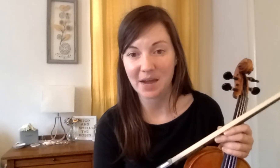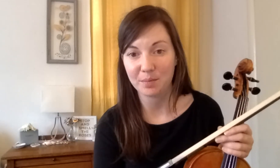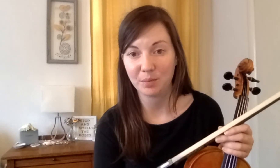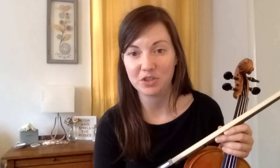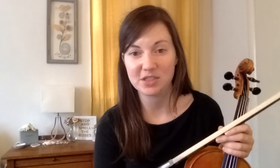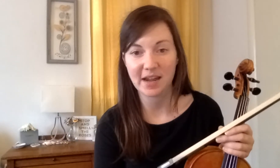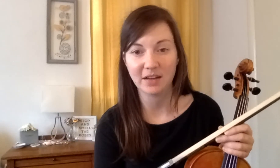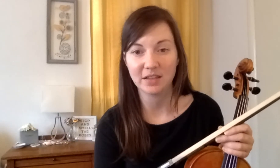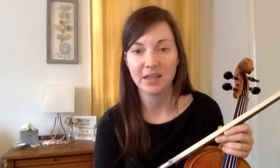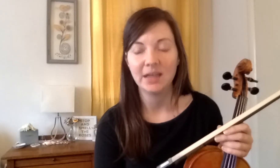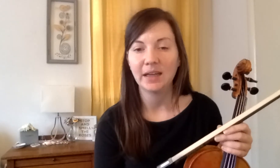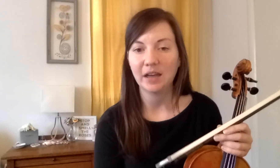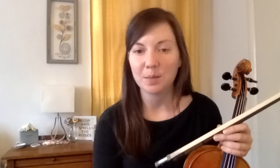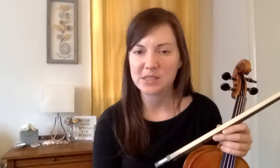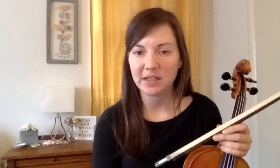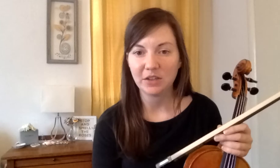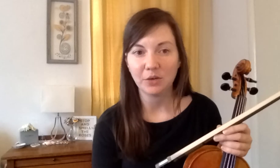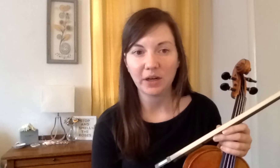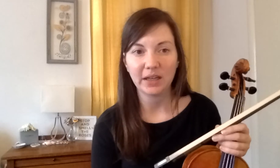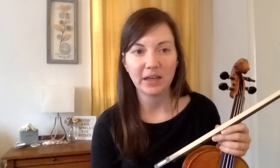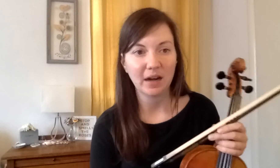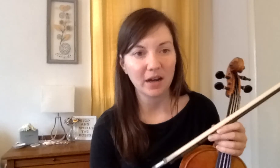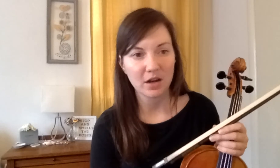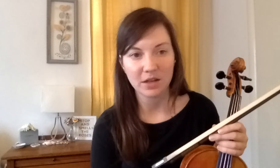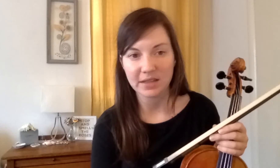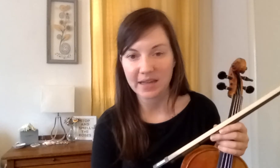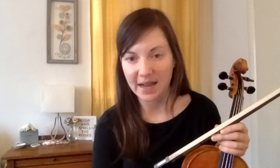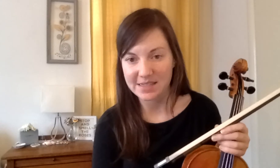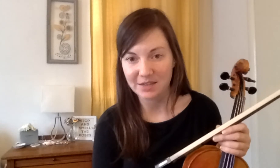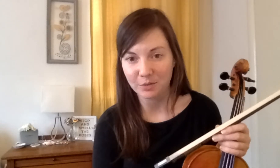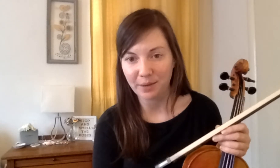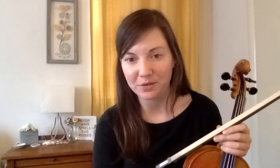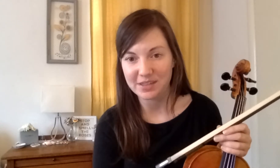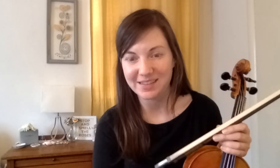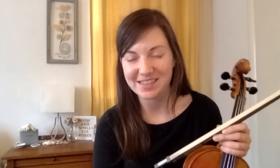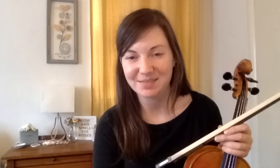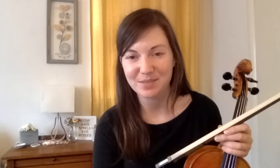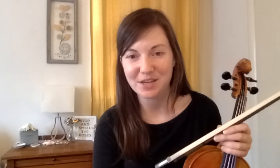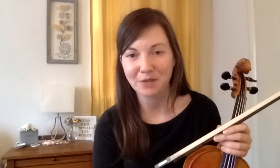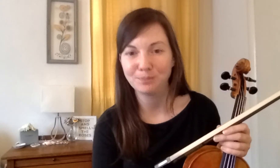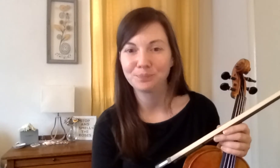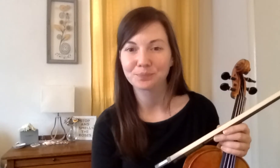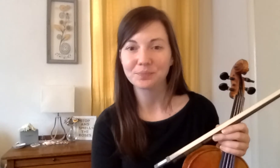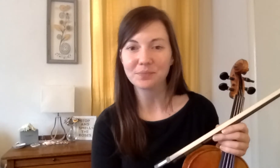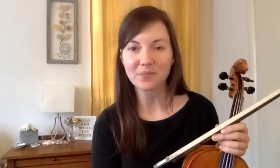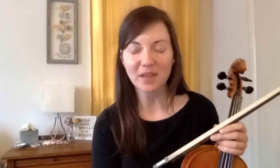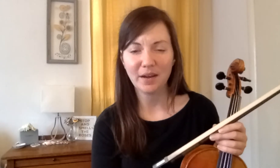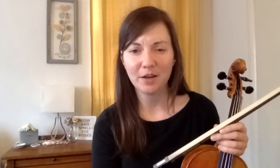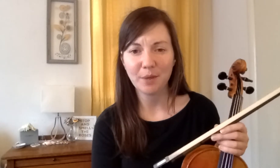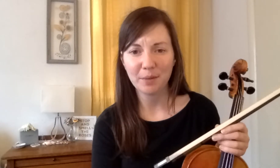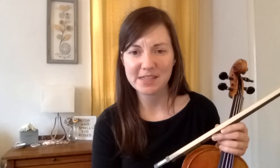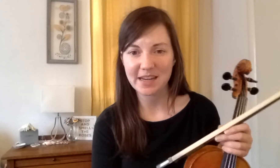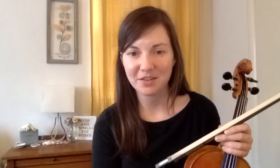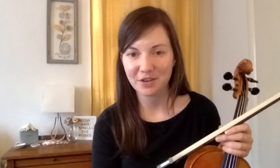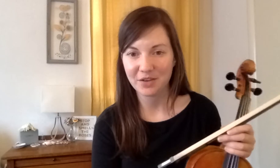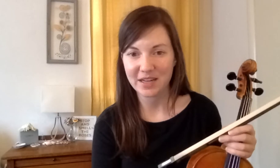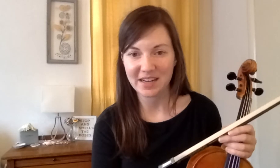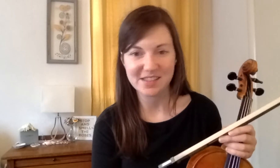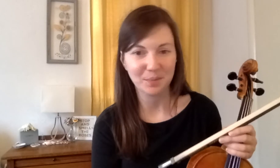which is held in upstate New York in an area called the Catskill Mountains. So I'm excited for you to hear something